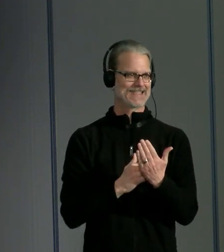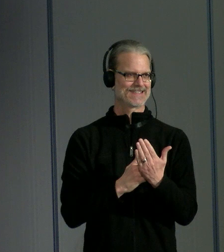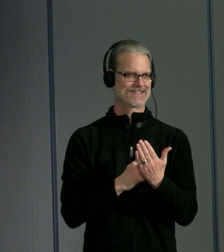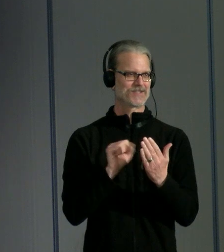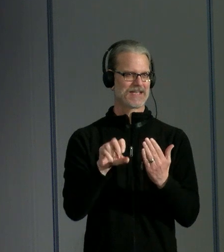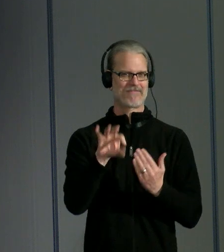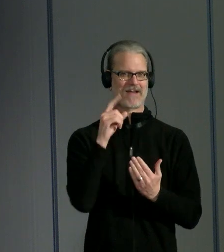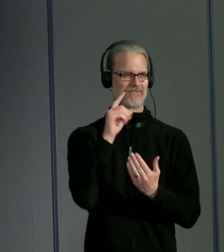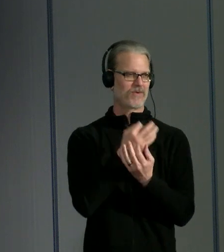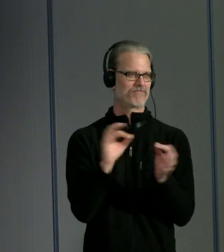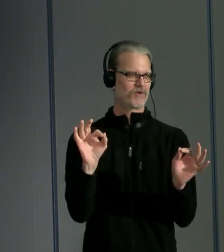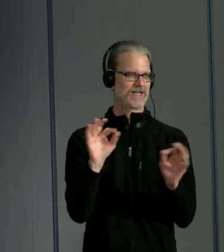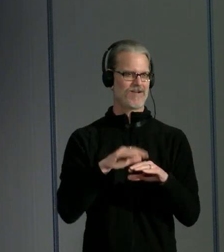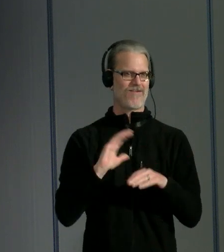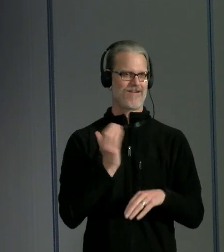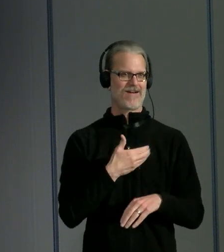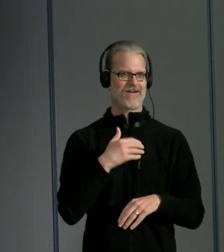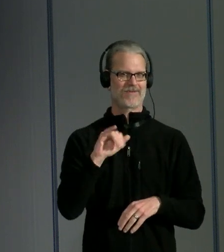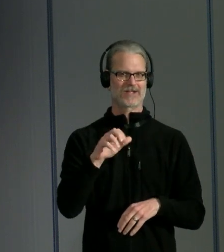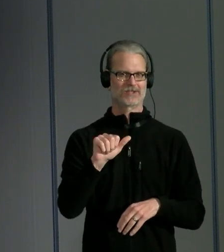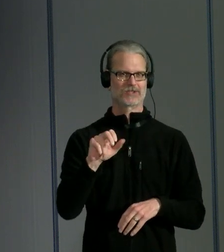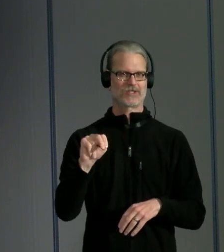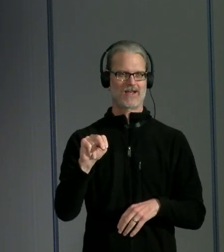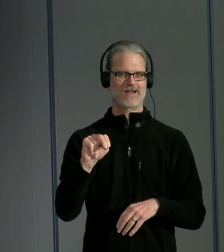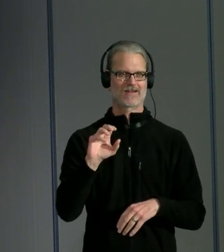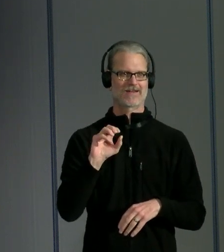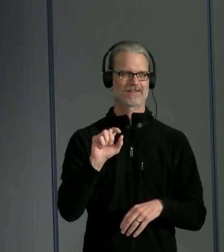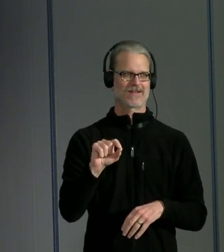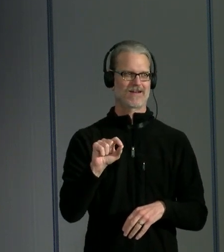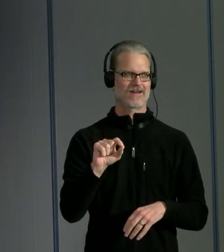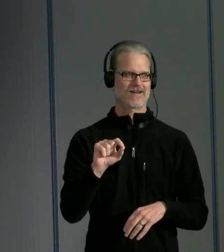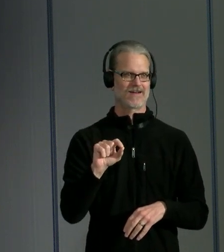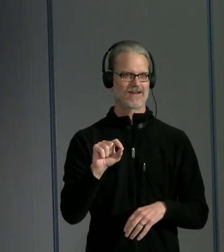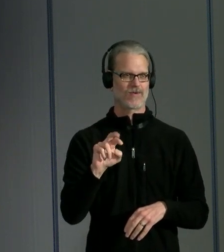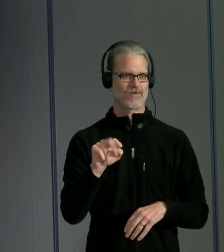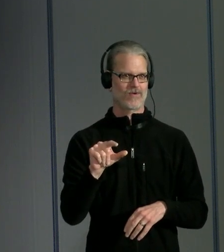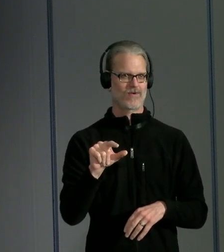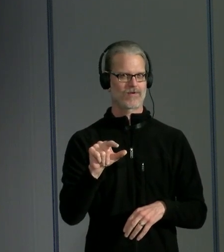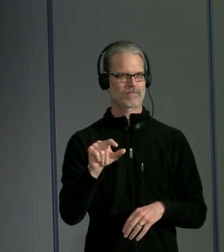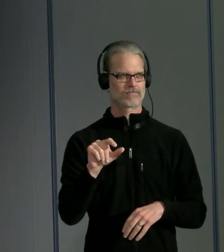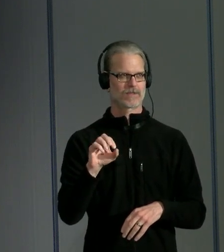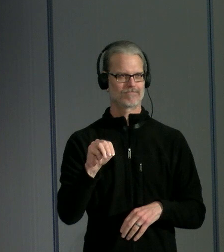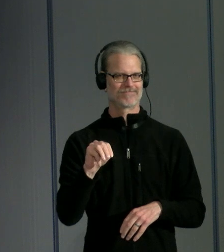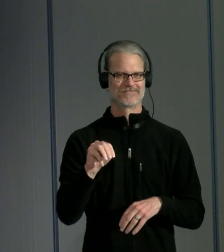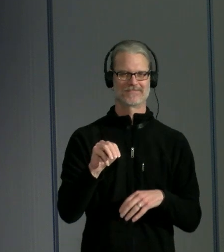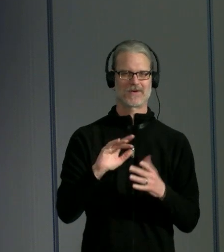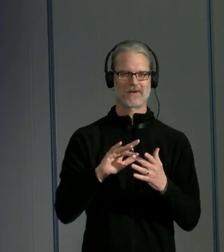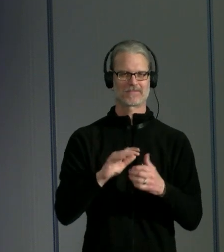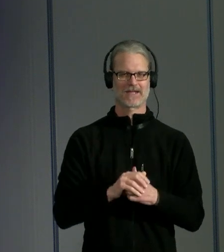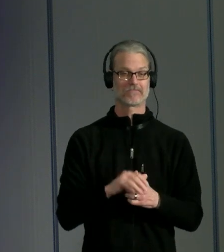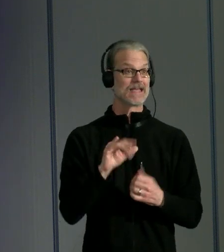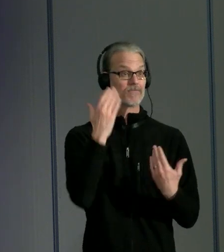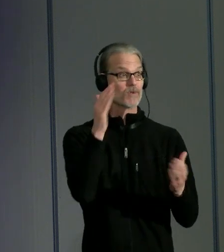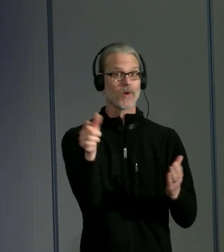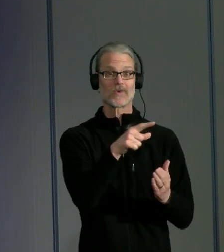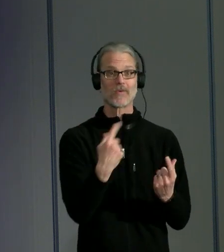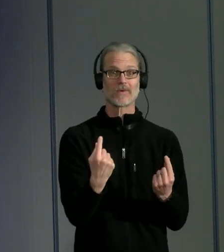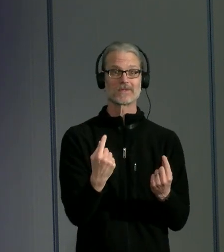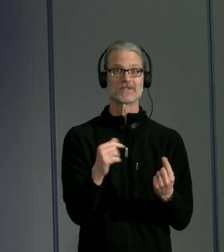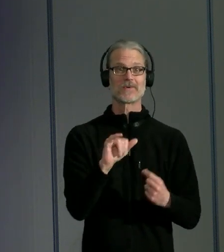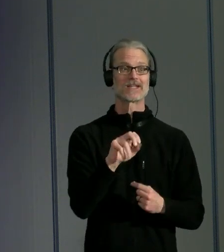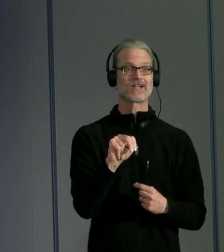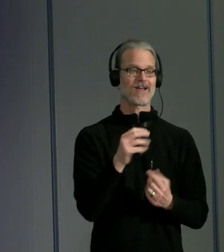askjan.org website. So if some of you attendees are unfamiliar with what we do at JAN, we're a